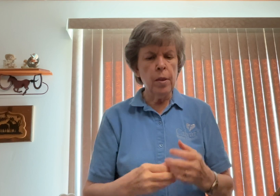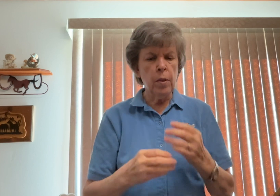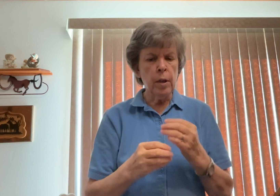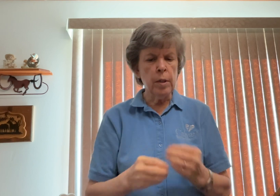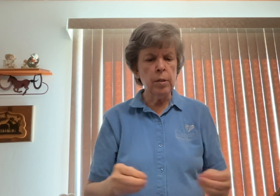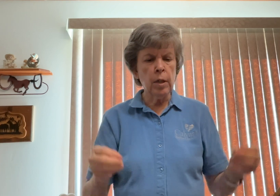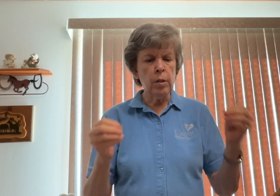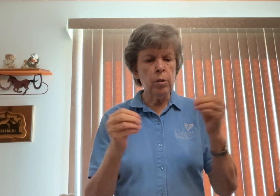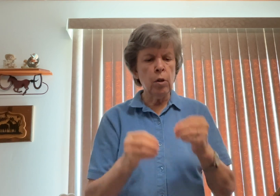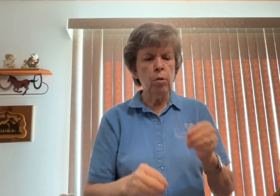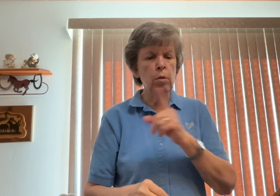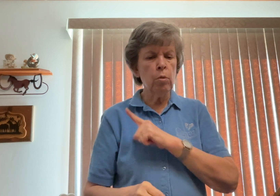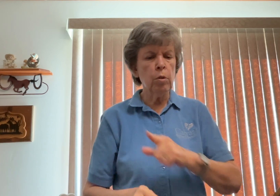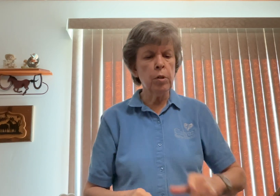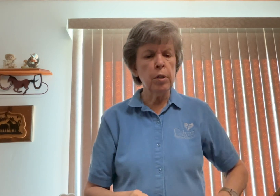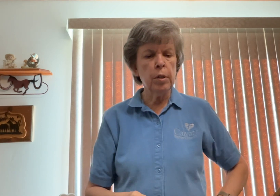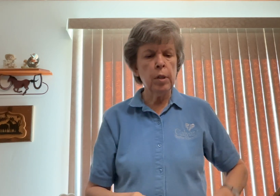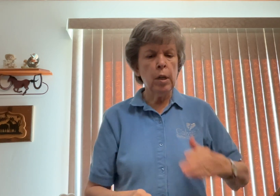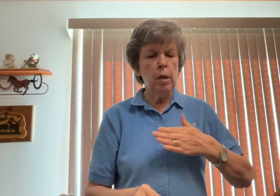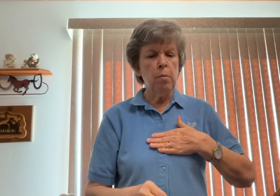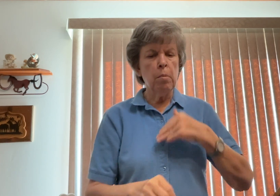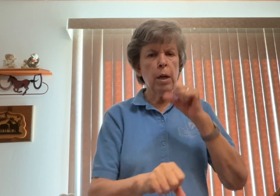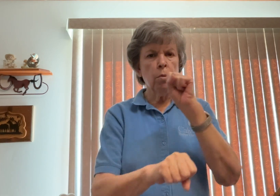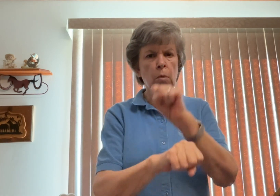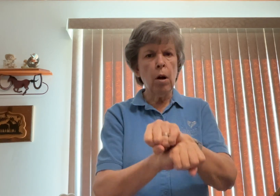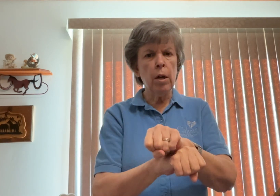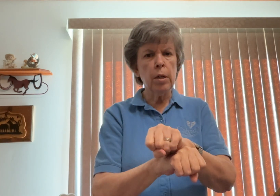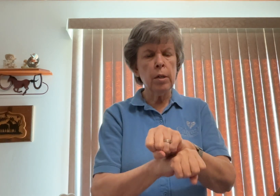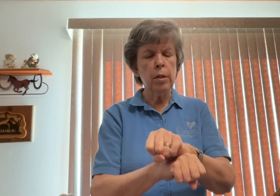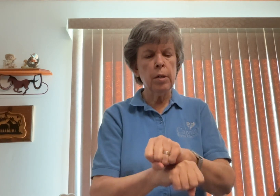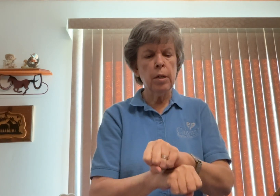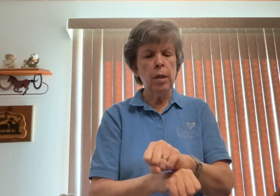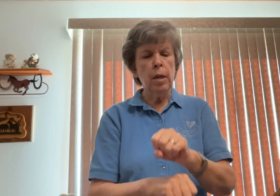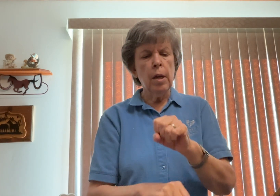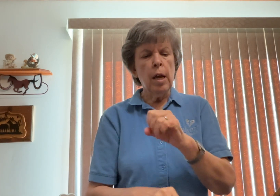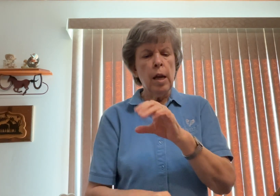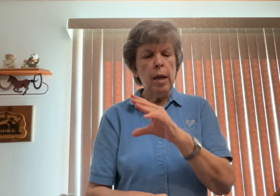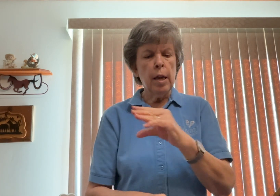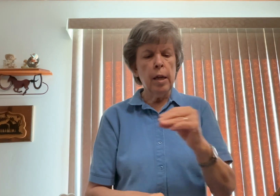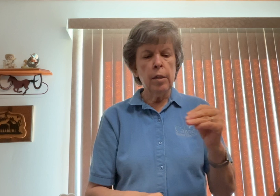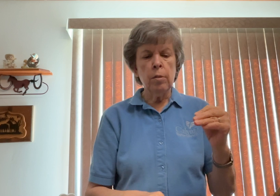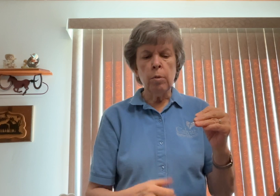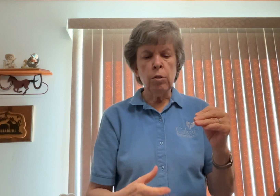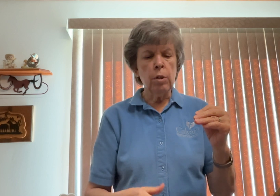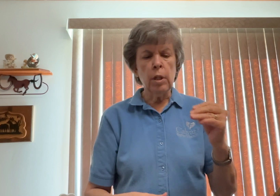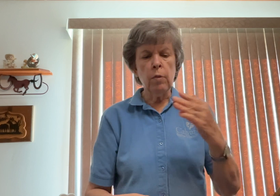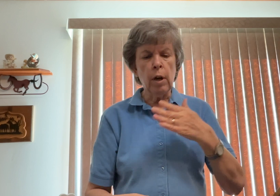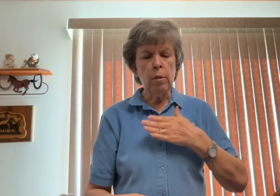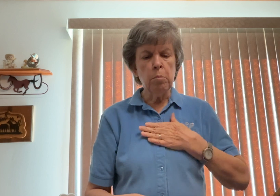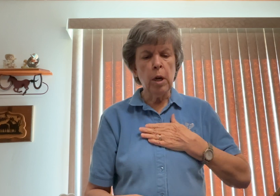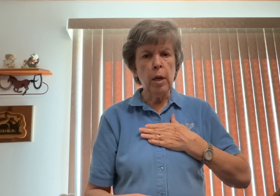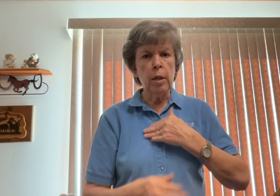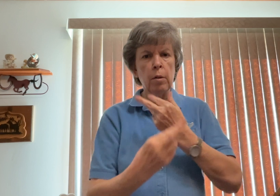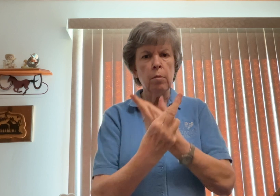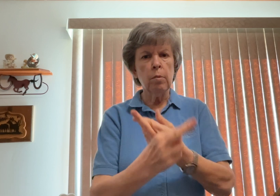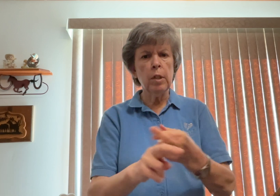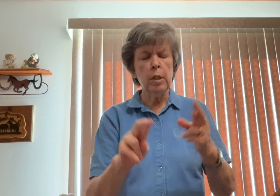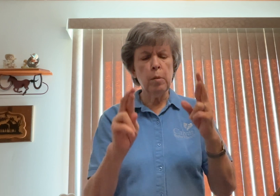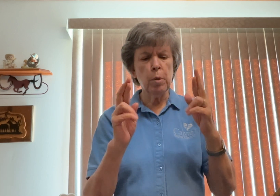Then it says, O Lord, my rock, and, which you can leave out, my redeemer,